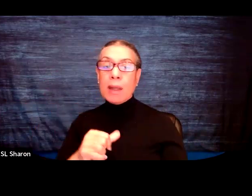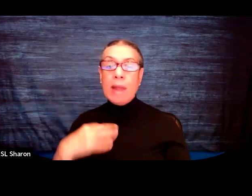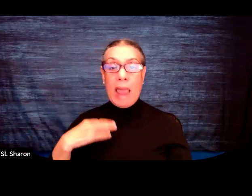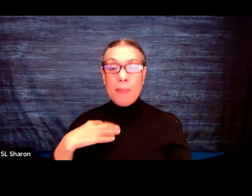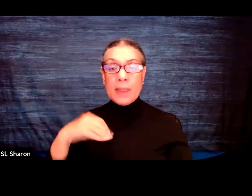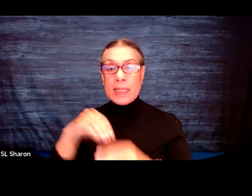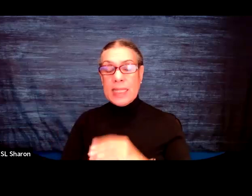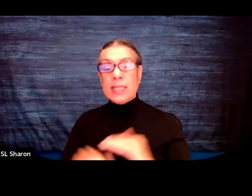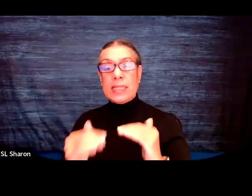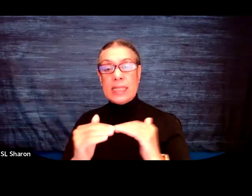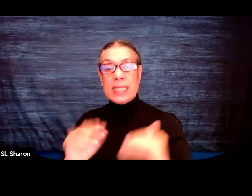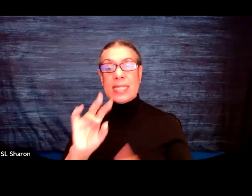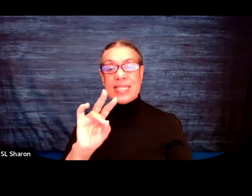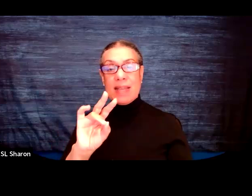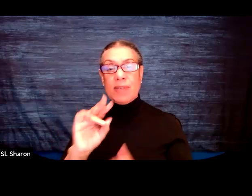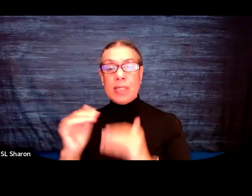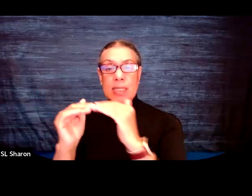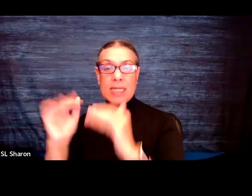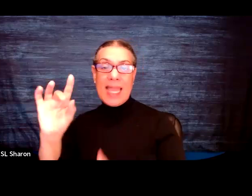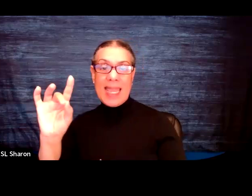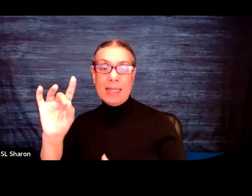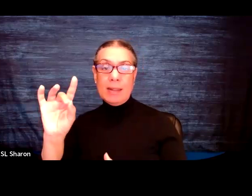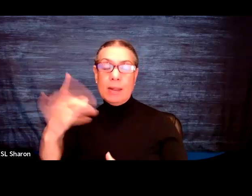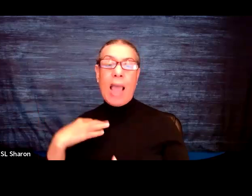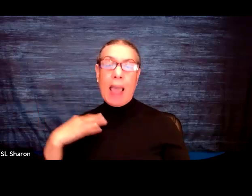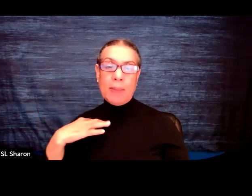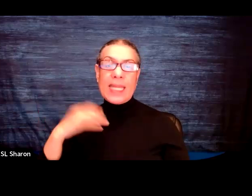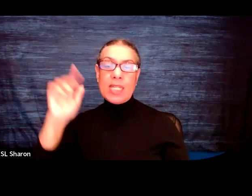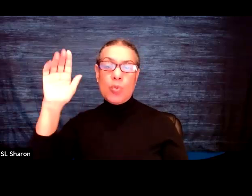in tiers 7 and 8, where the invitation rate is lower.